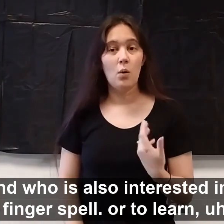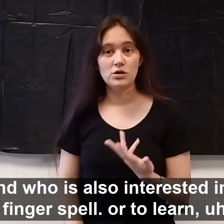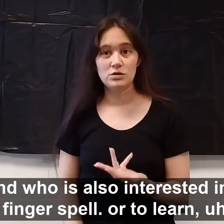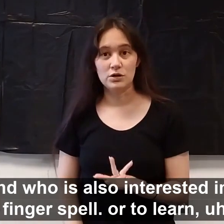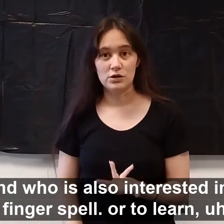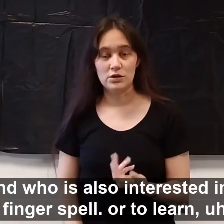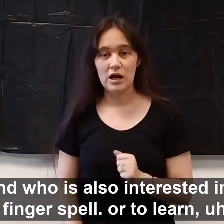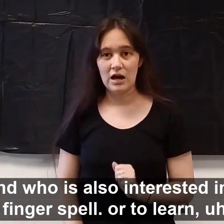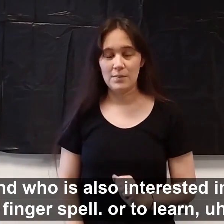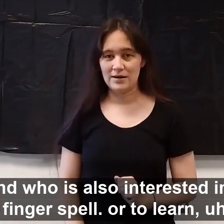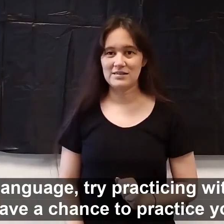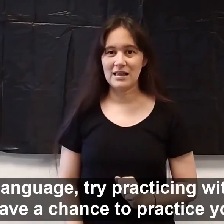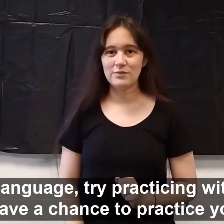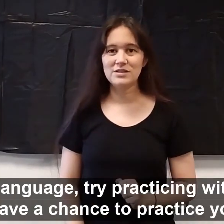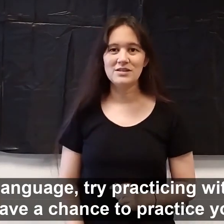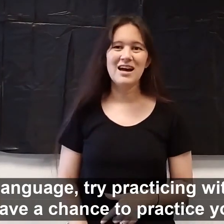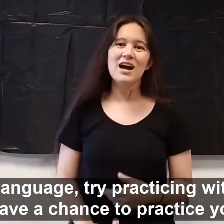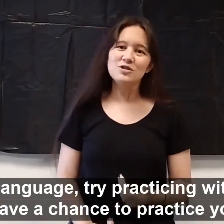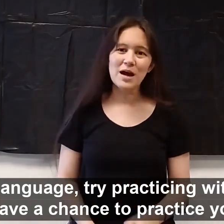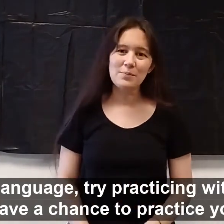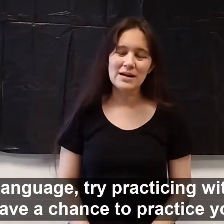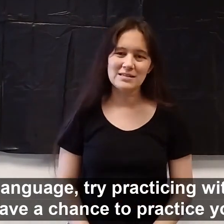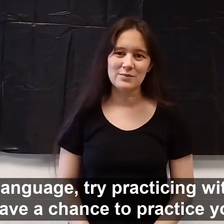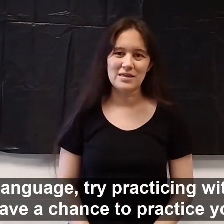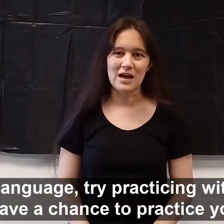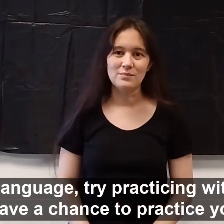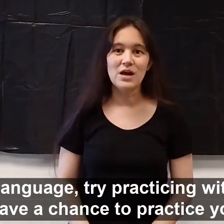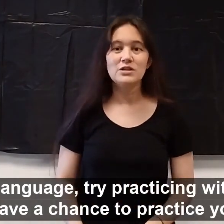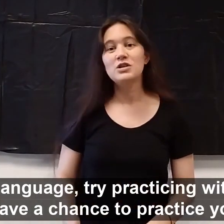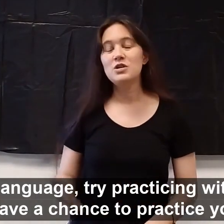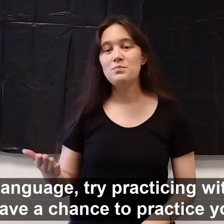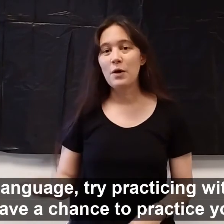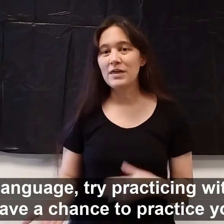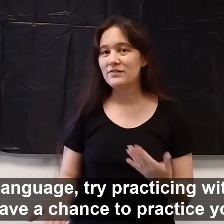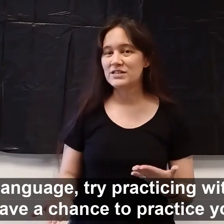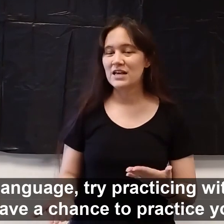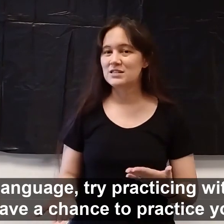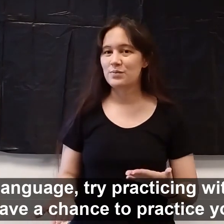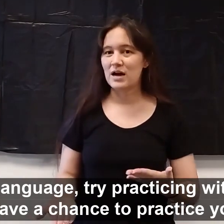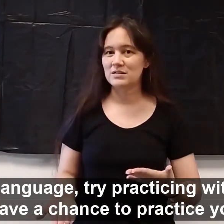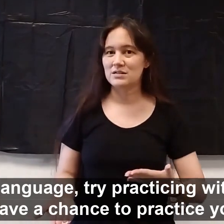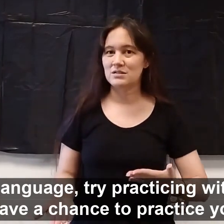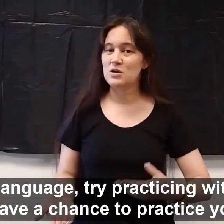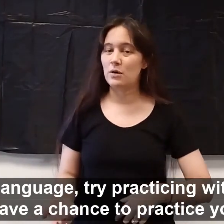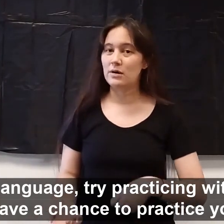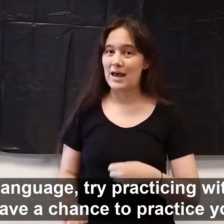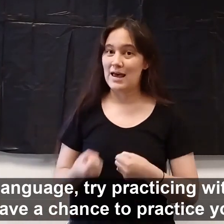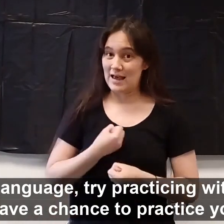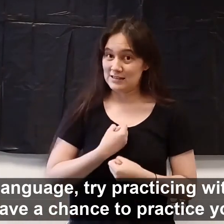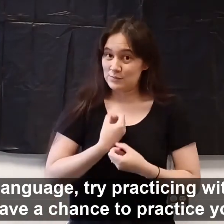to learn American Sign Language, try practicing with them so you both have a chance to practice your